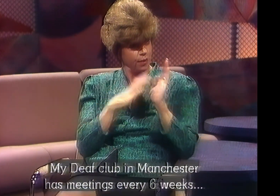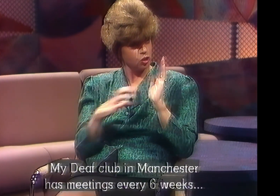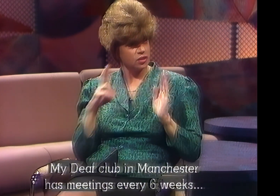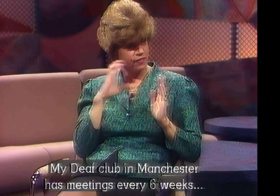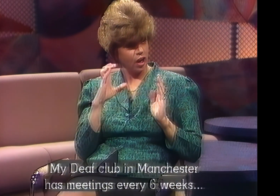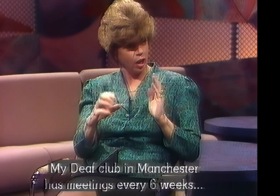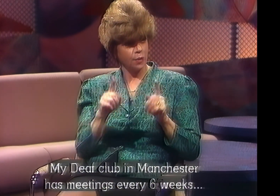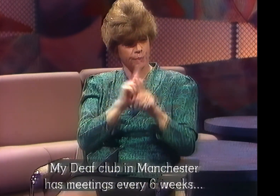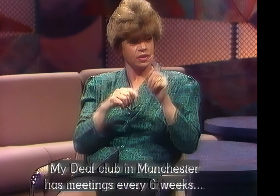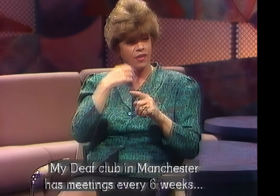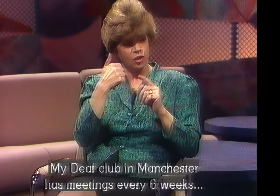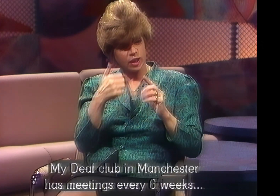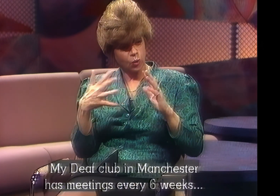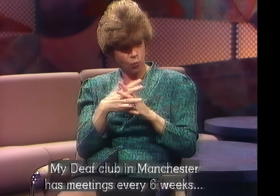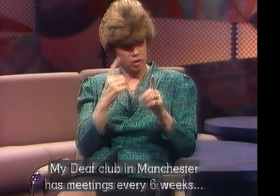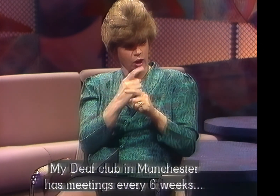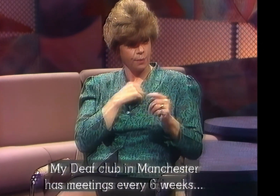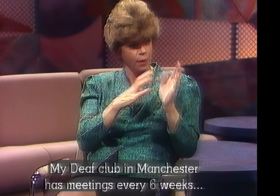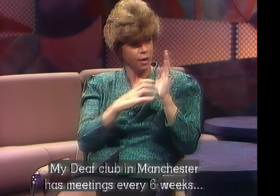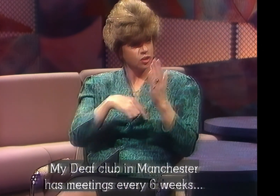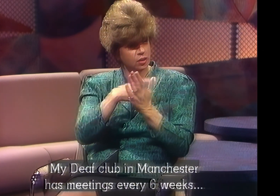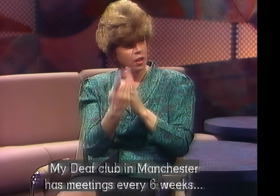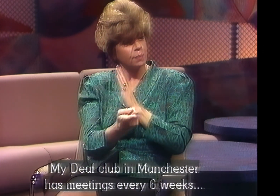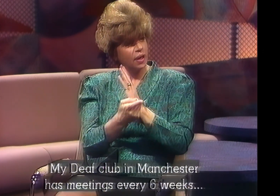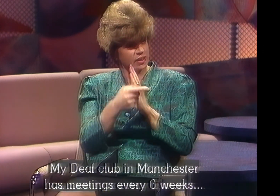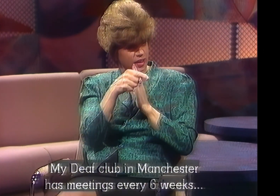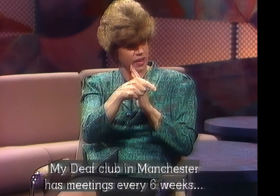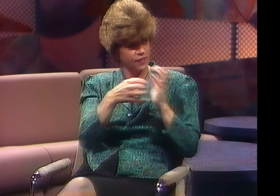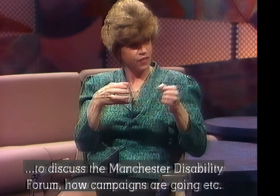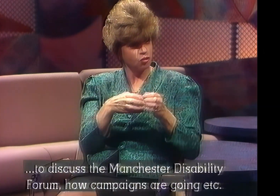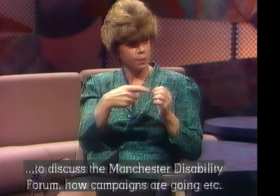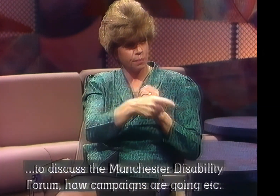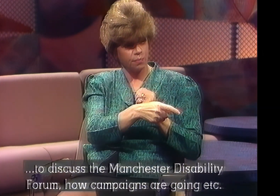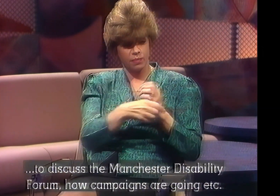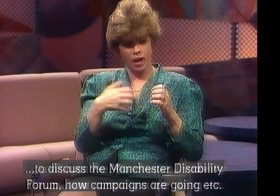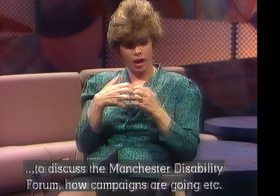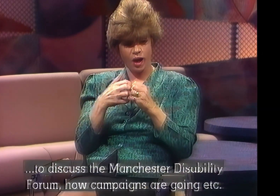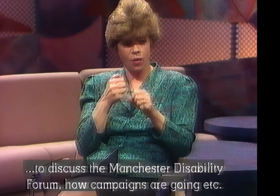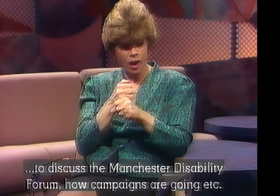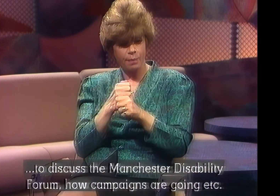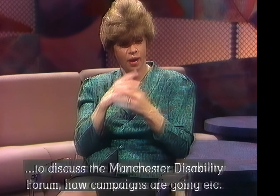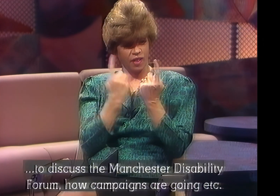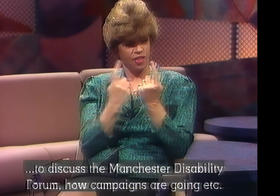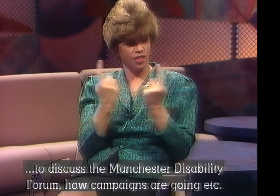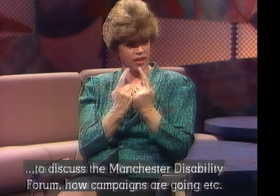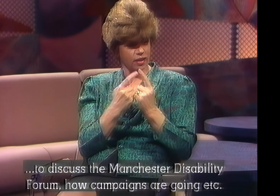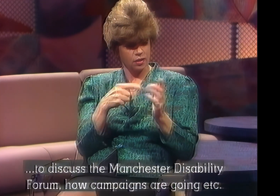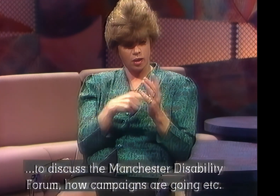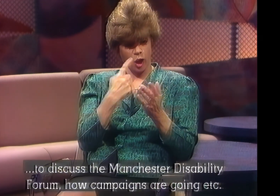At my deaf club in Manchester, we have meetings every 6 weeks to talk about the Manchester Disability Forum, how